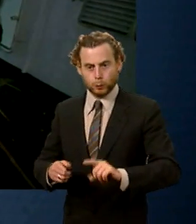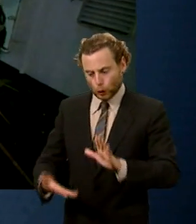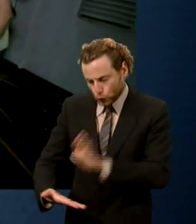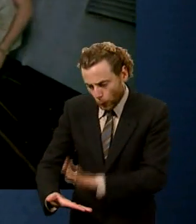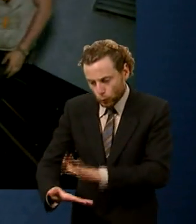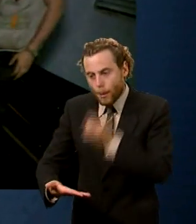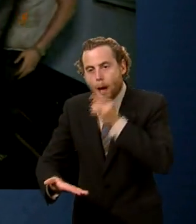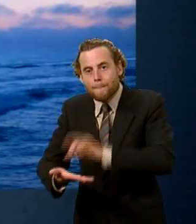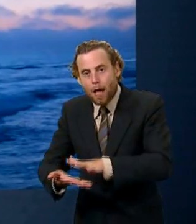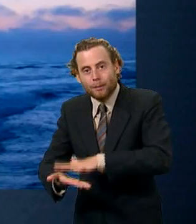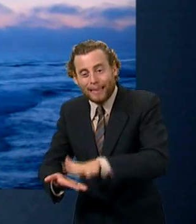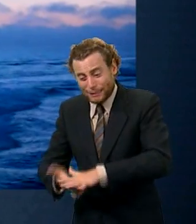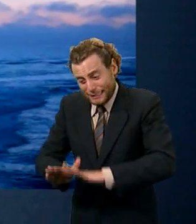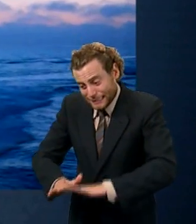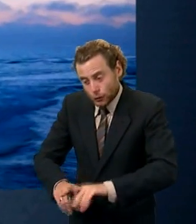people.